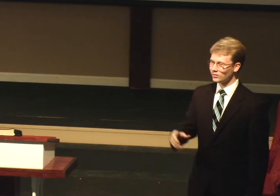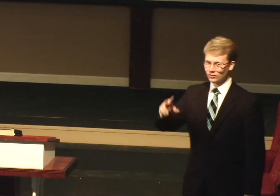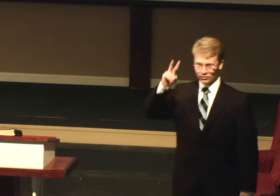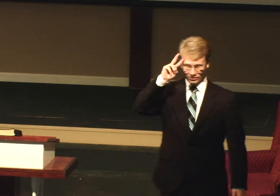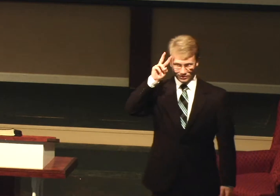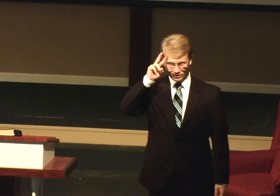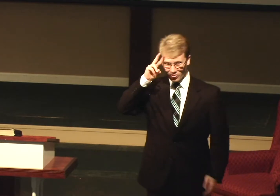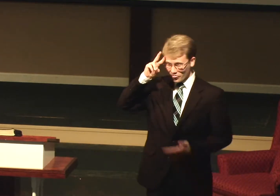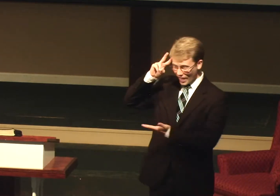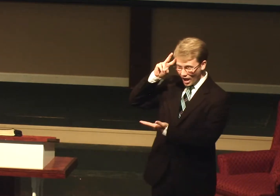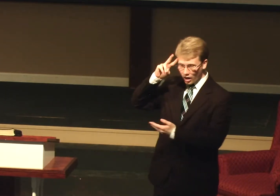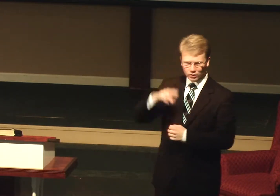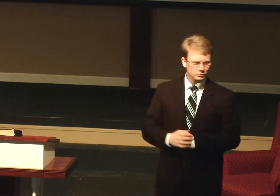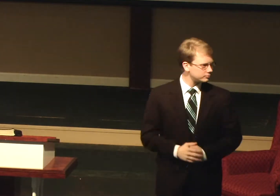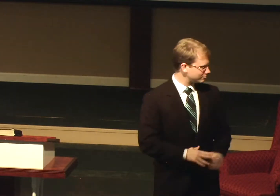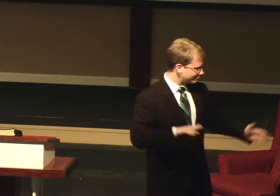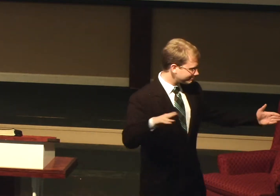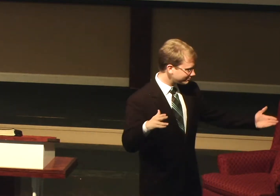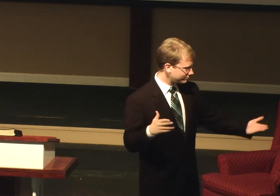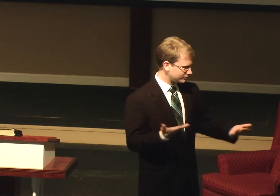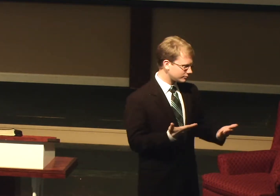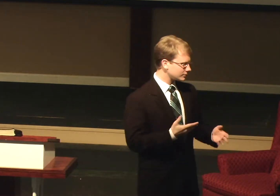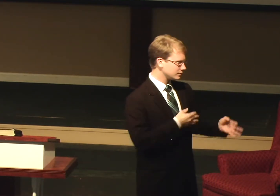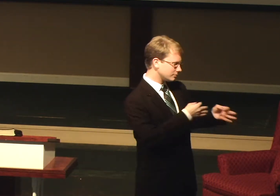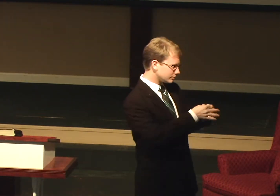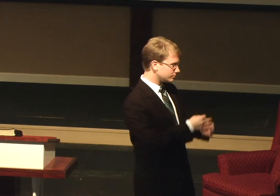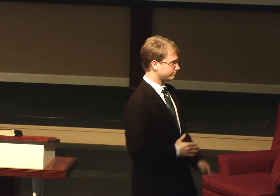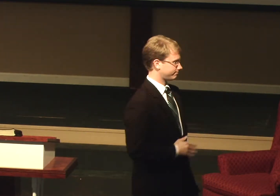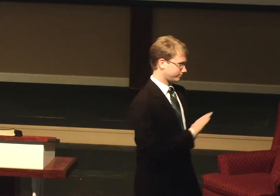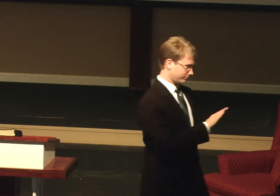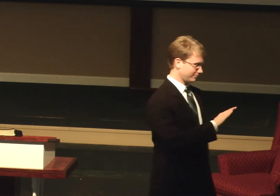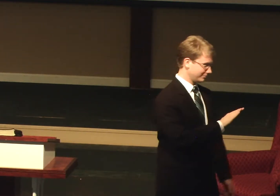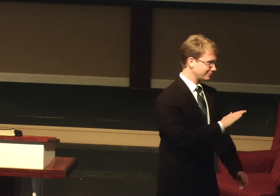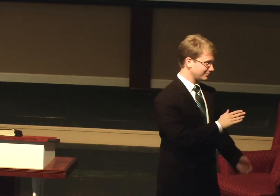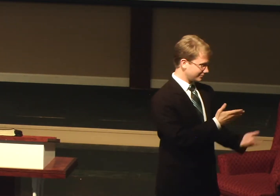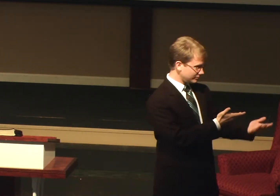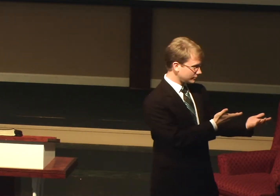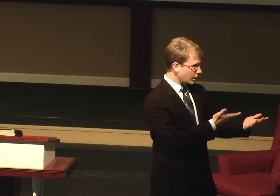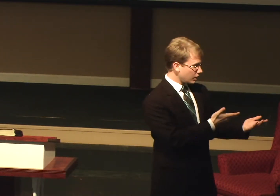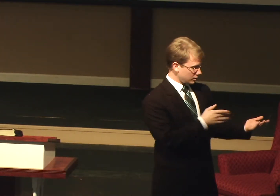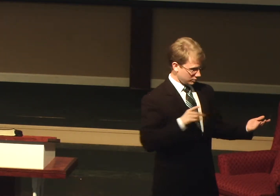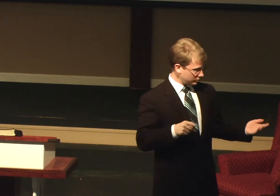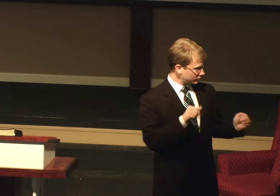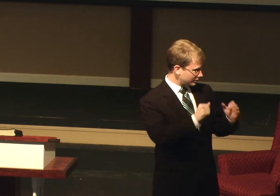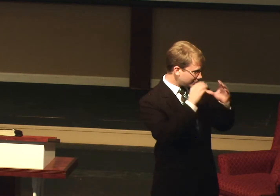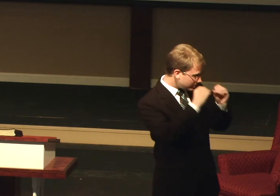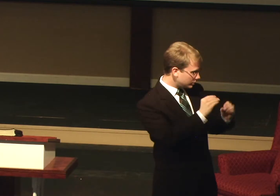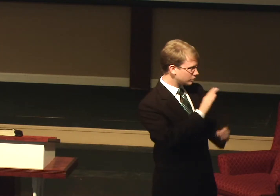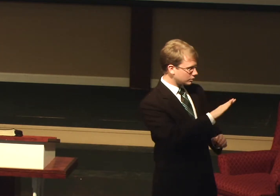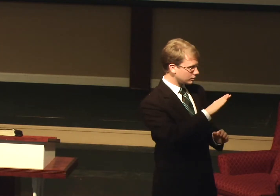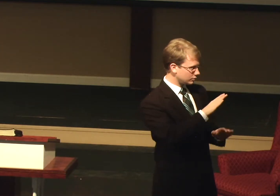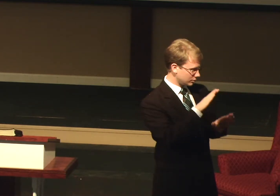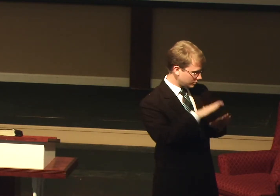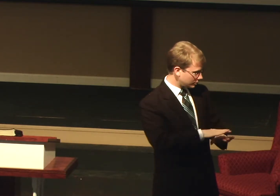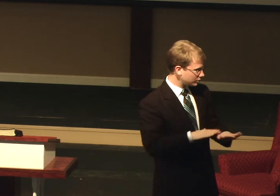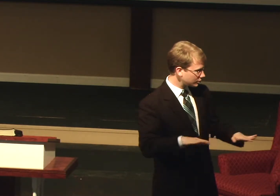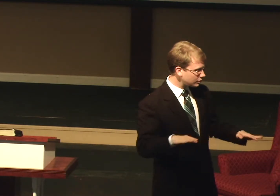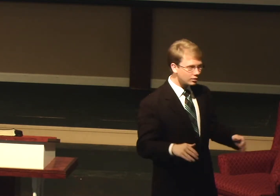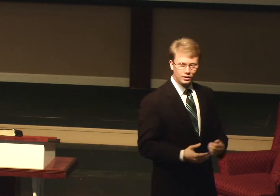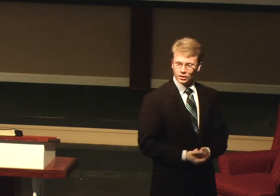Wow, guys, Vernon is there. He's like, let me explain. That's the reason why I'm here. I'd like to